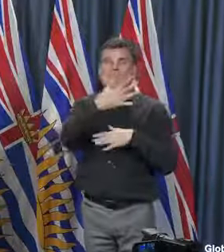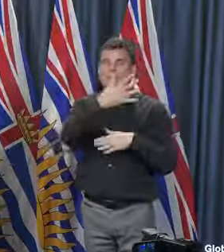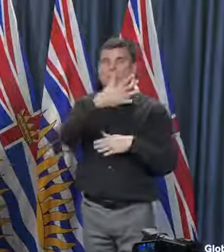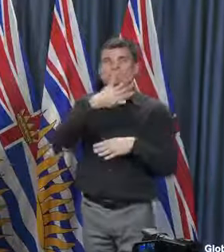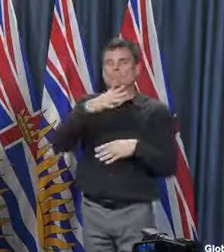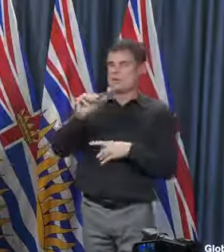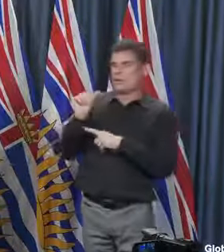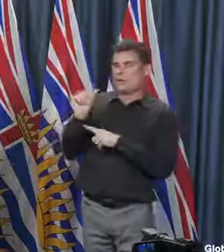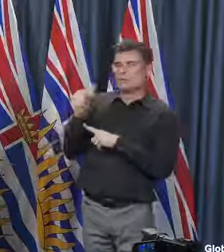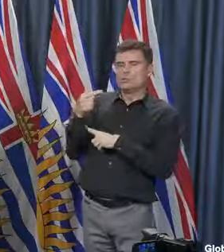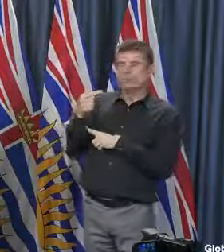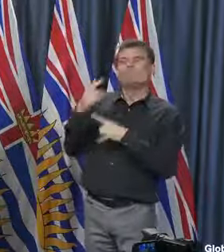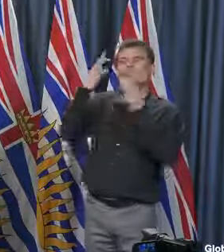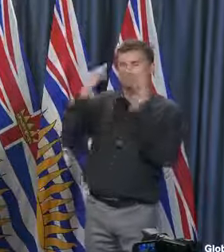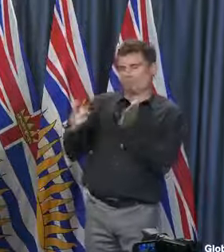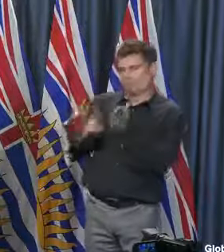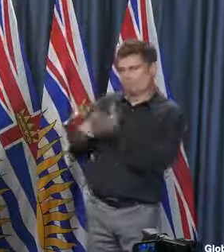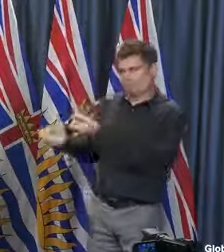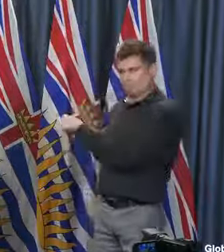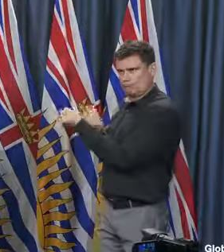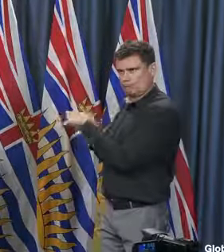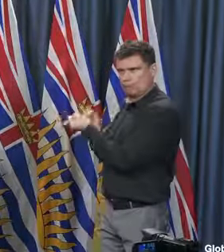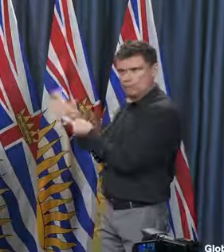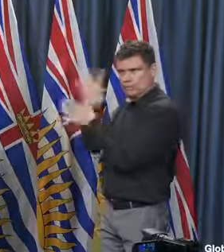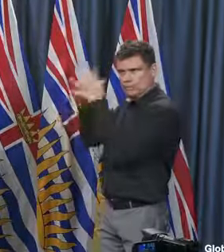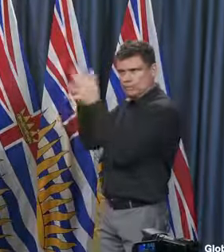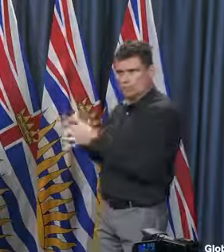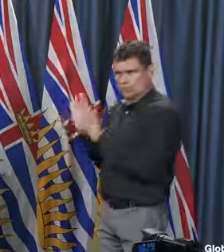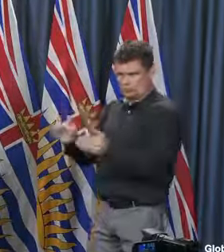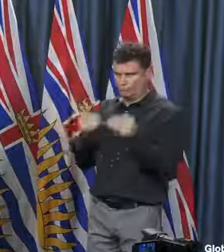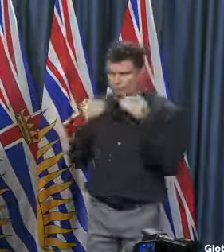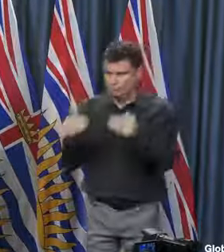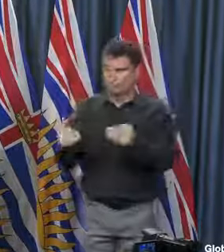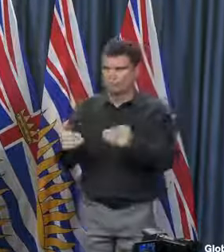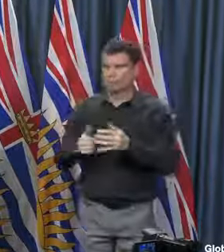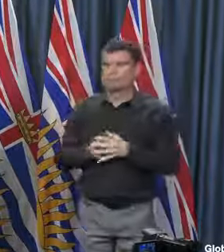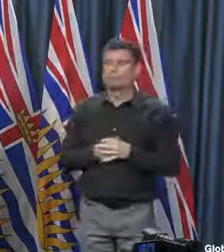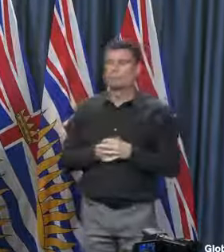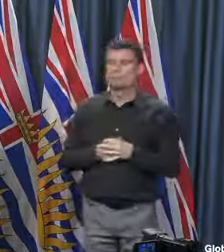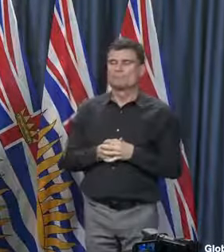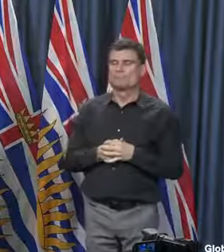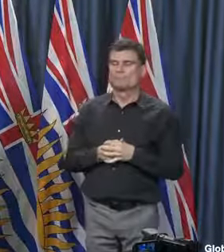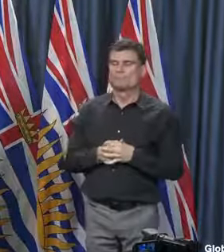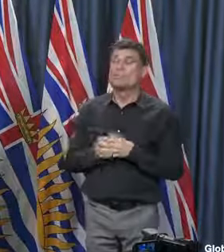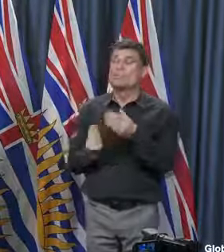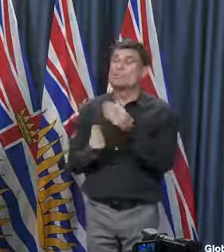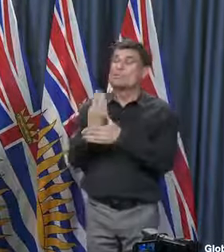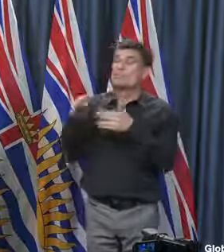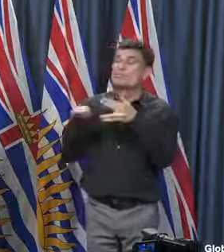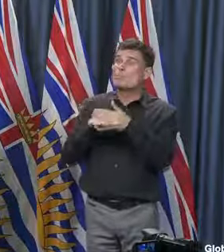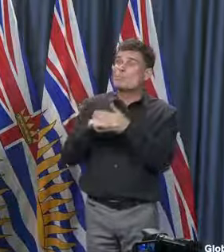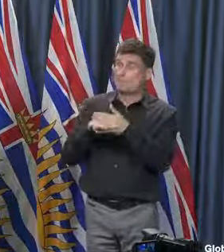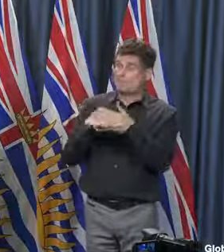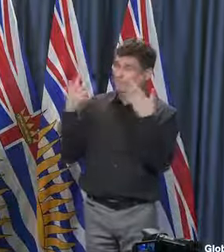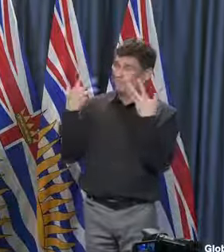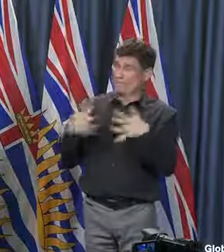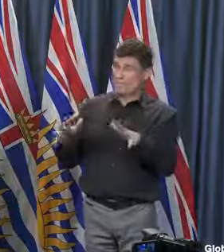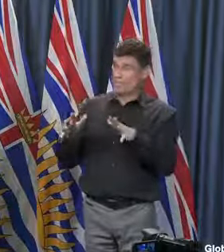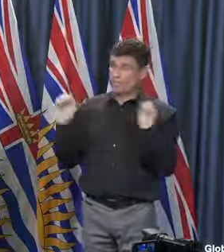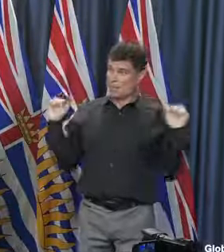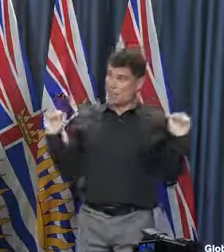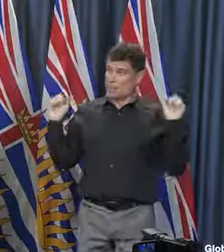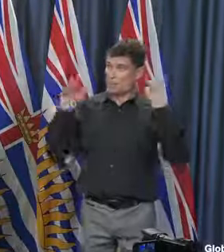stakeholders today to discuss potential recommendations for school operations following spring break. We have 2 weeks where